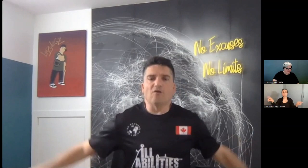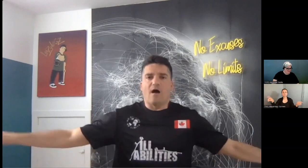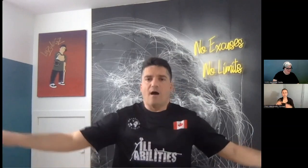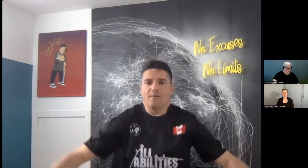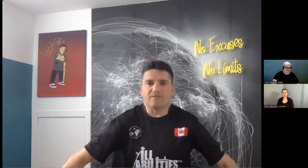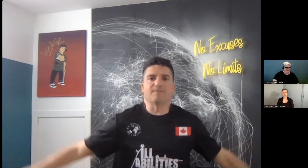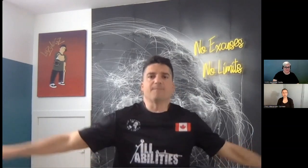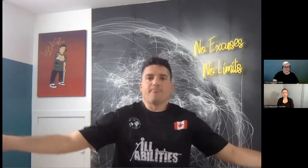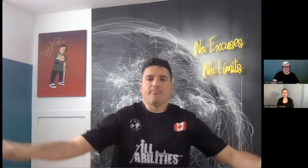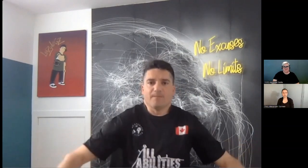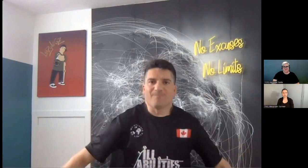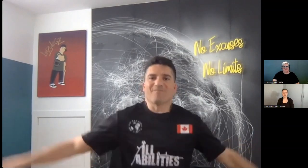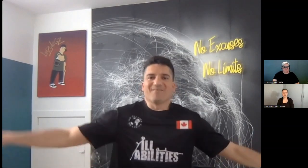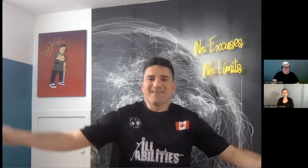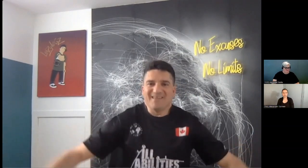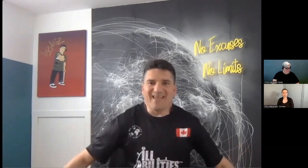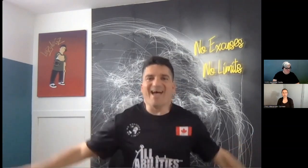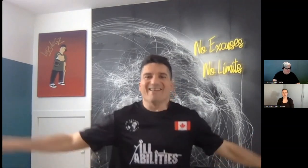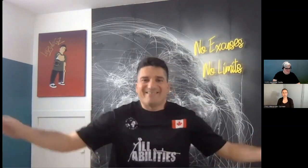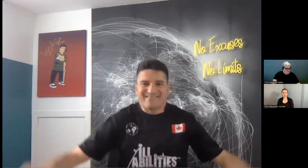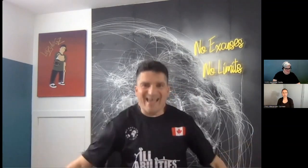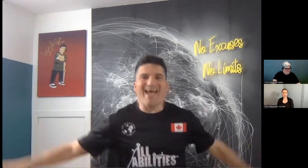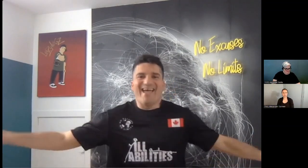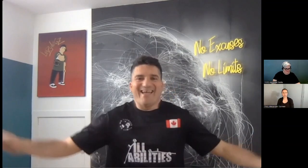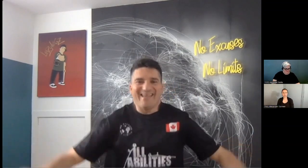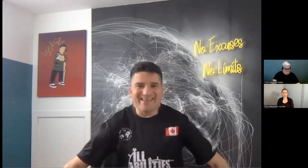Et voilà, les bras.